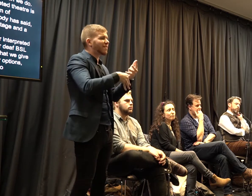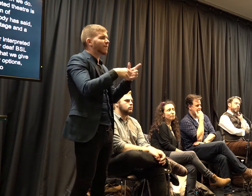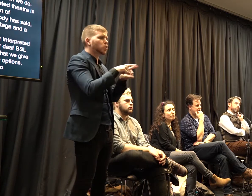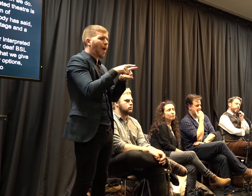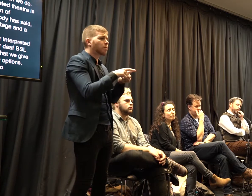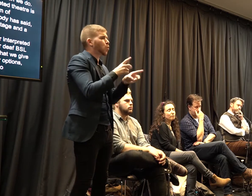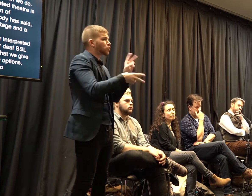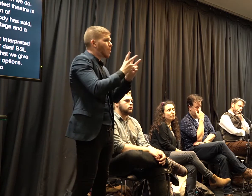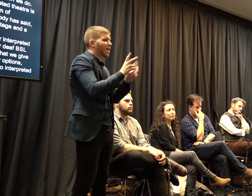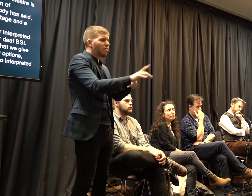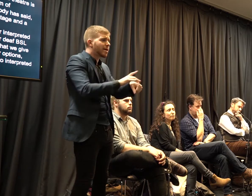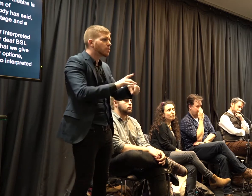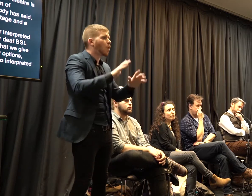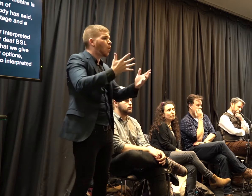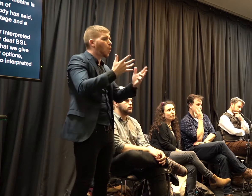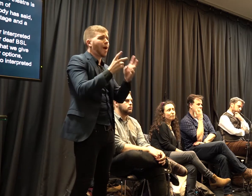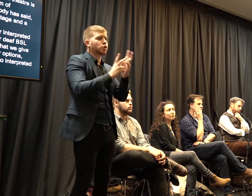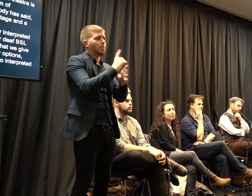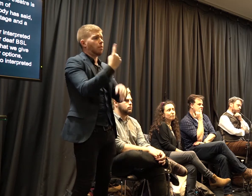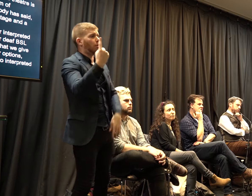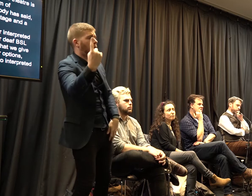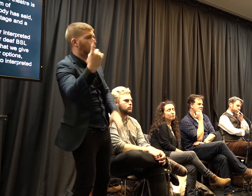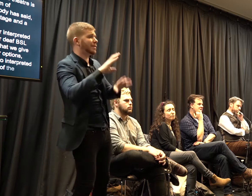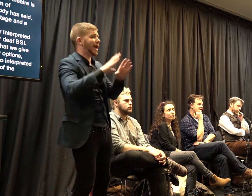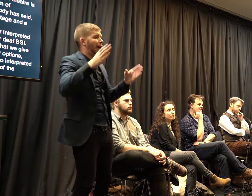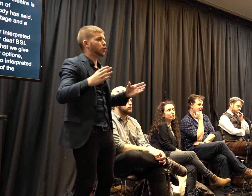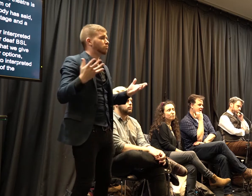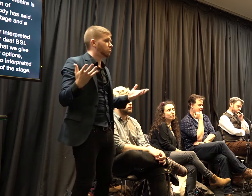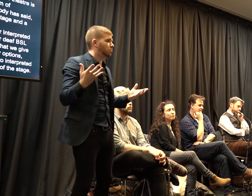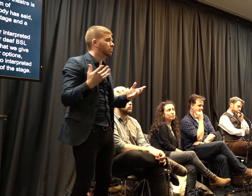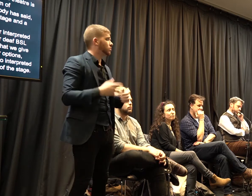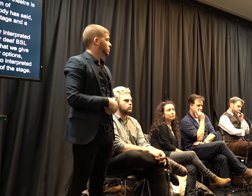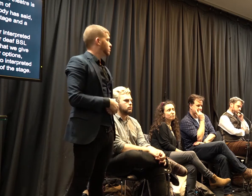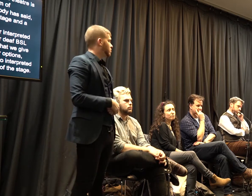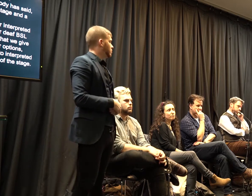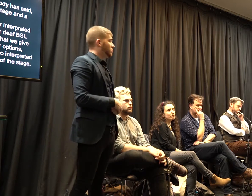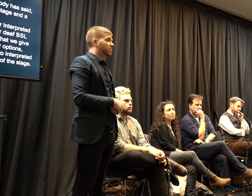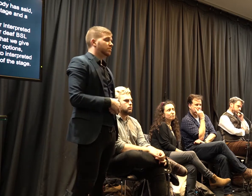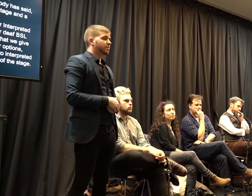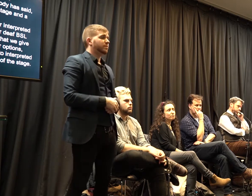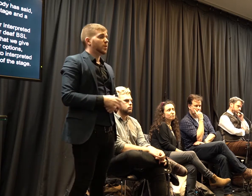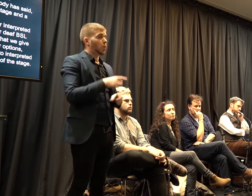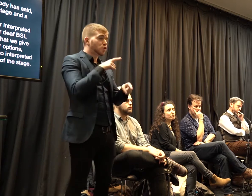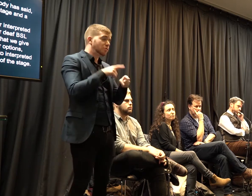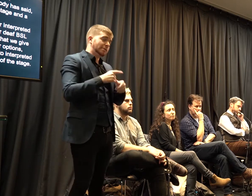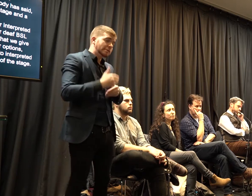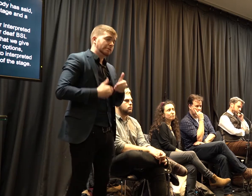interpreted theatre or having an interpreter outside of the stage. It's a long journey, but we're